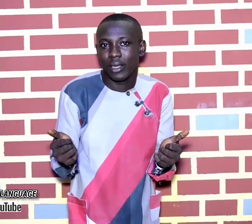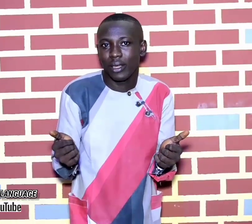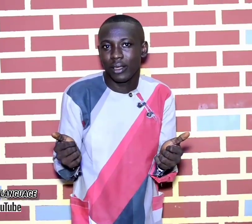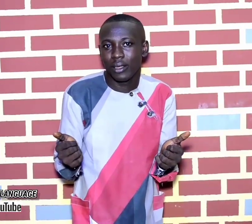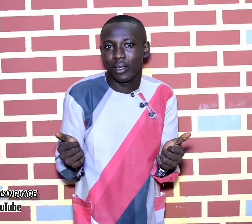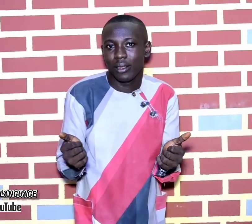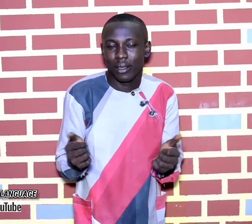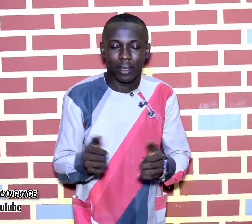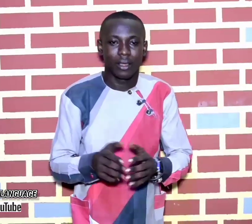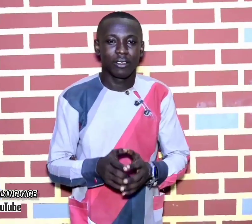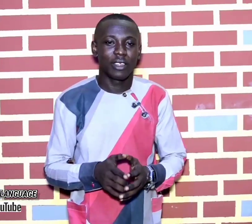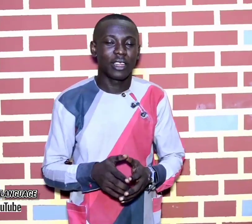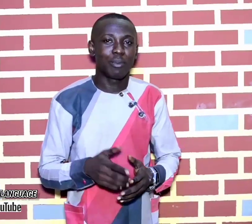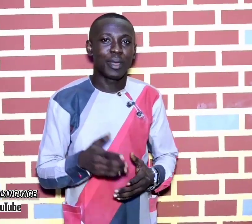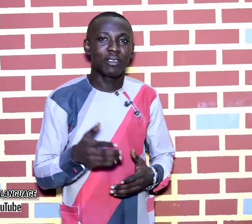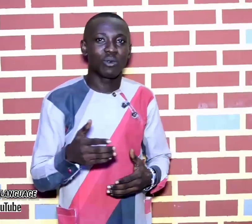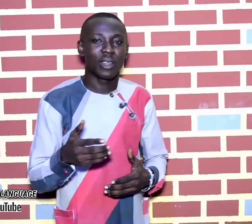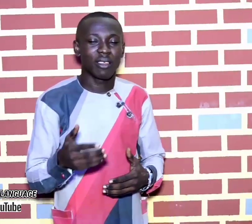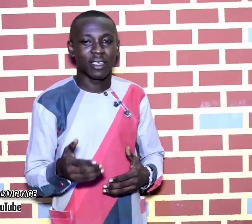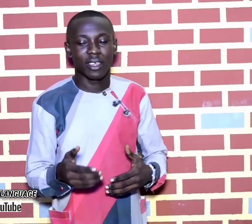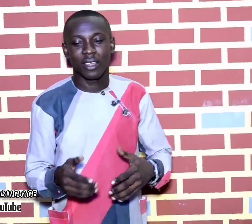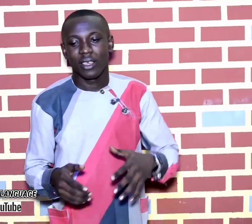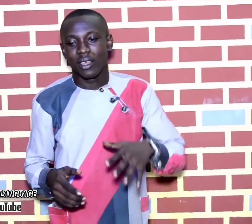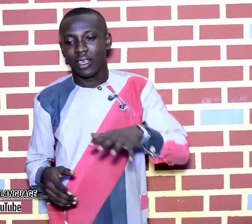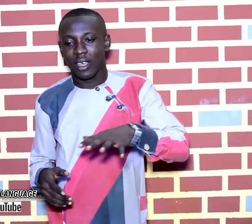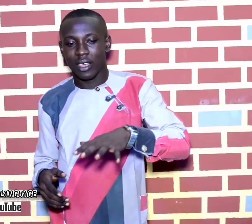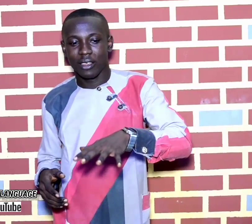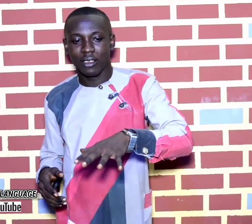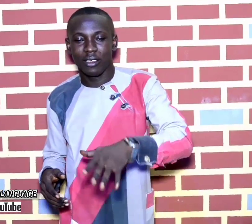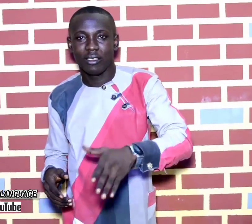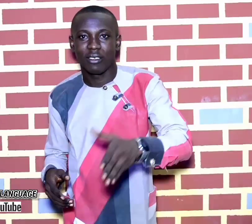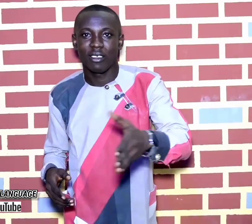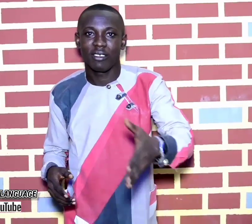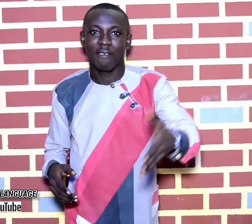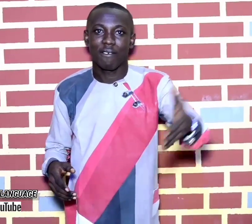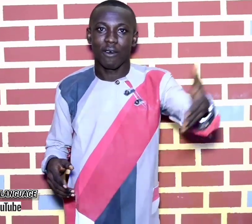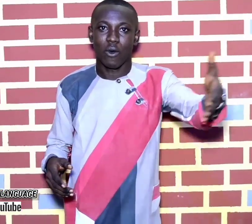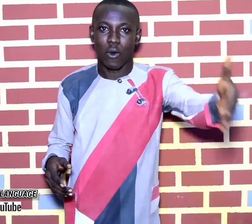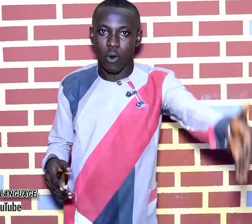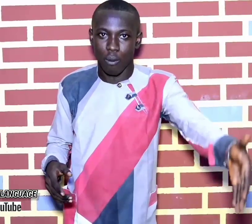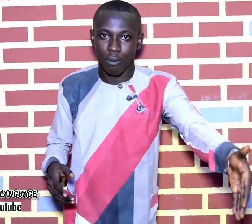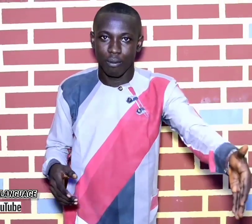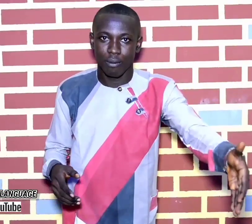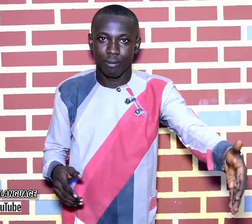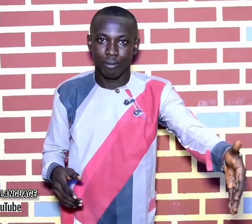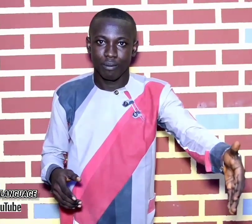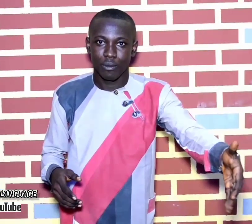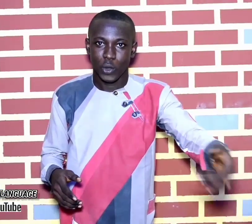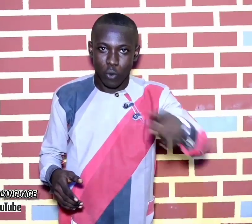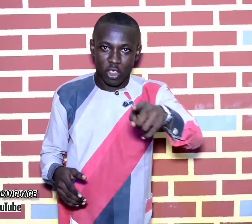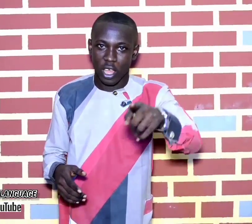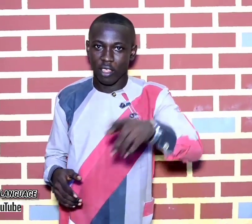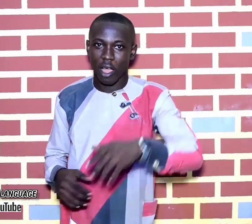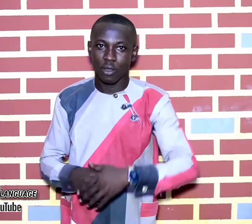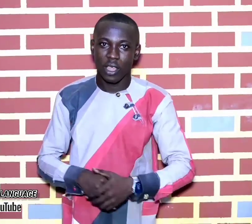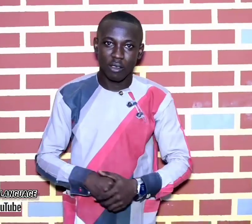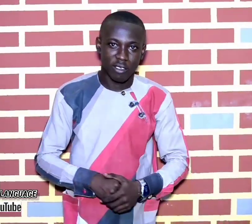Okay? Then the person will now say, this is the sign for home. Watch out, I will tell you the sign